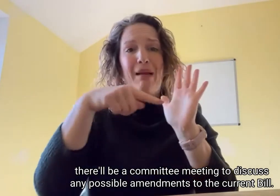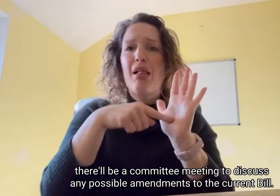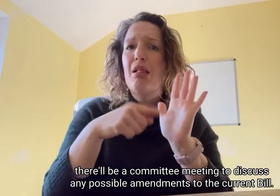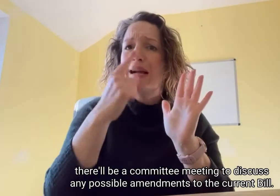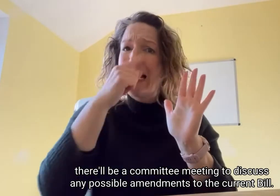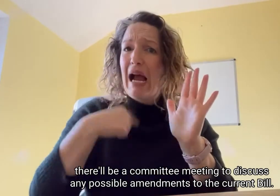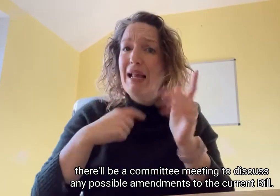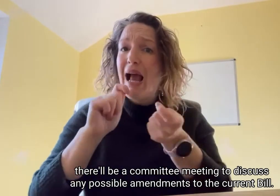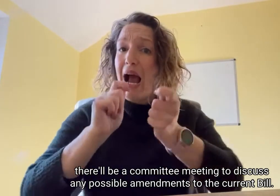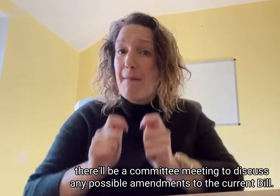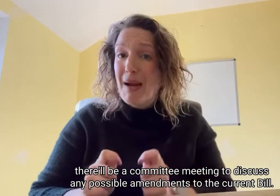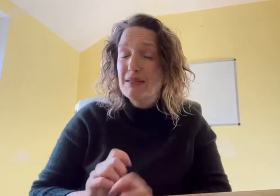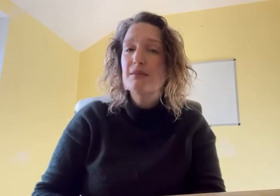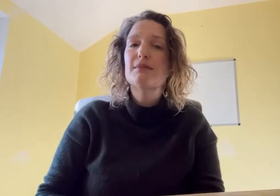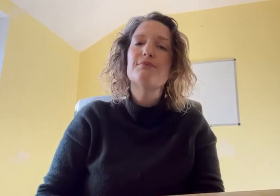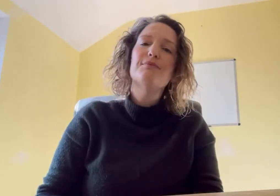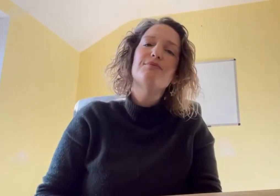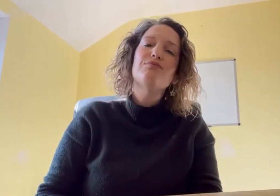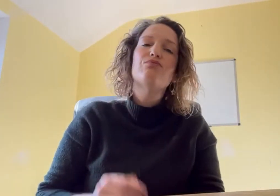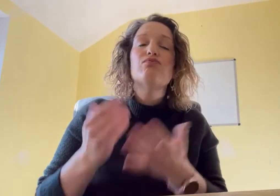to the current bill.